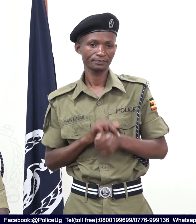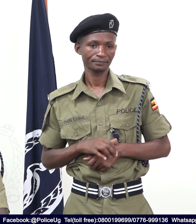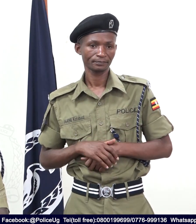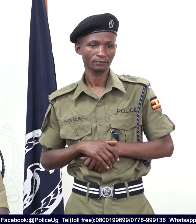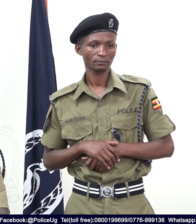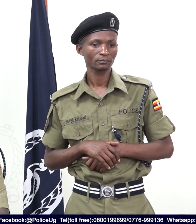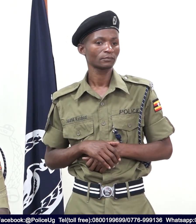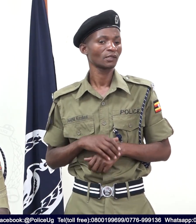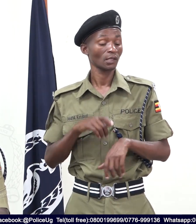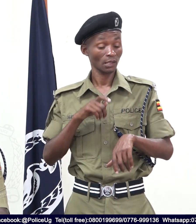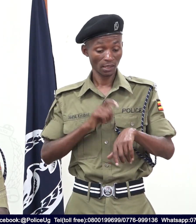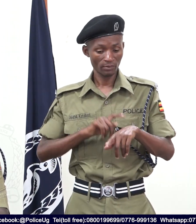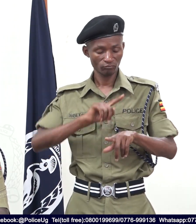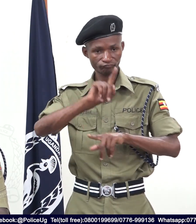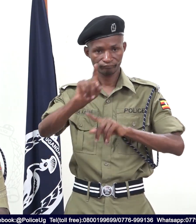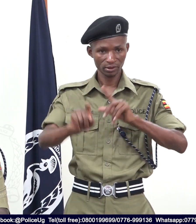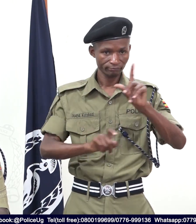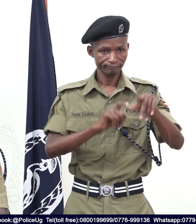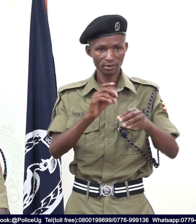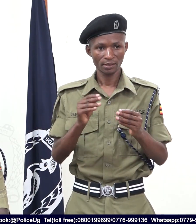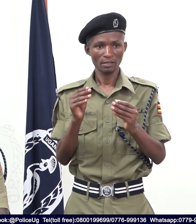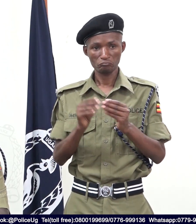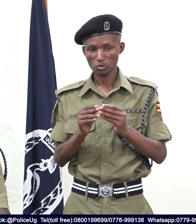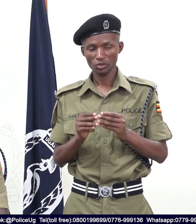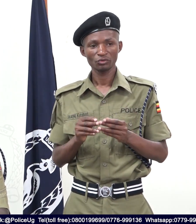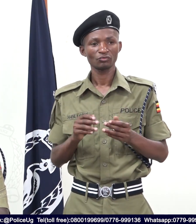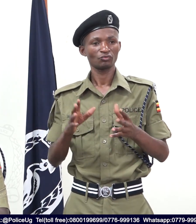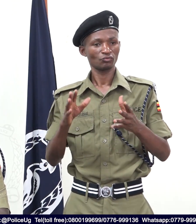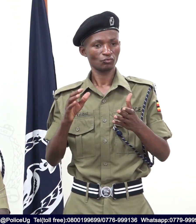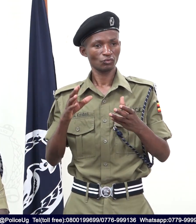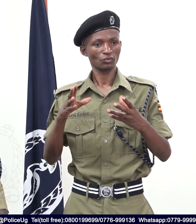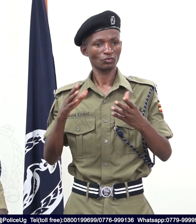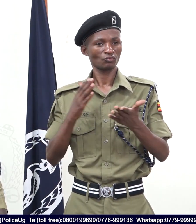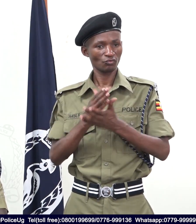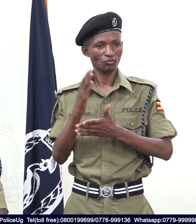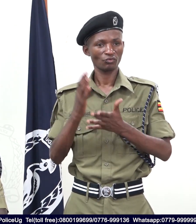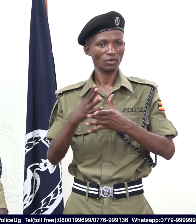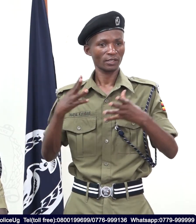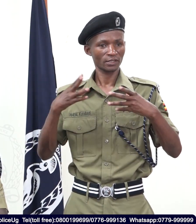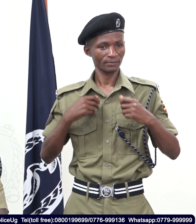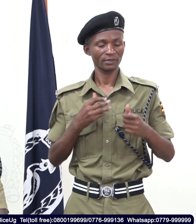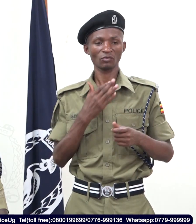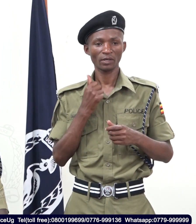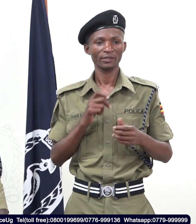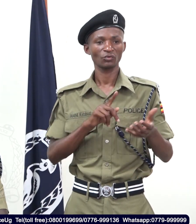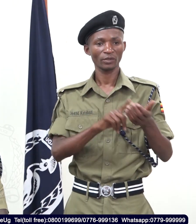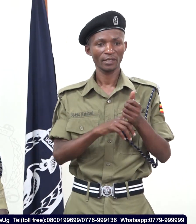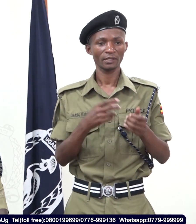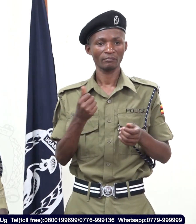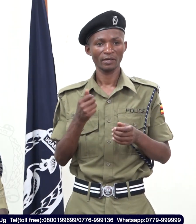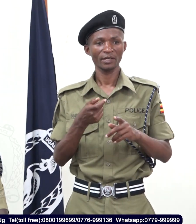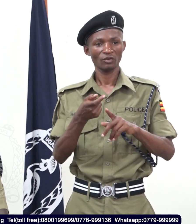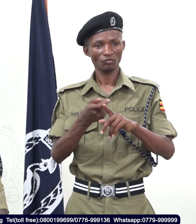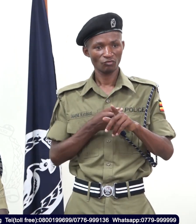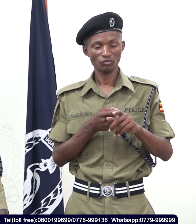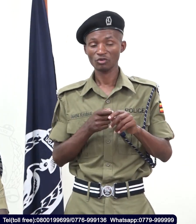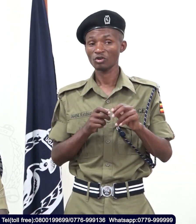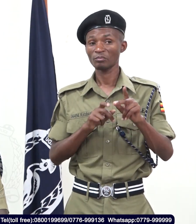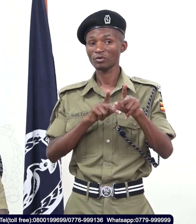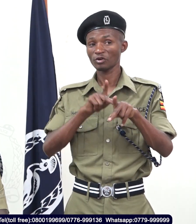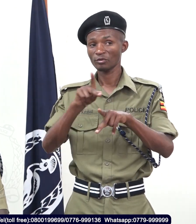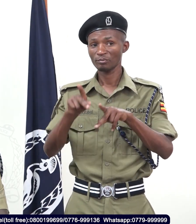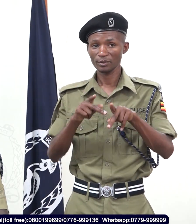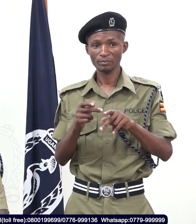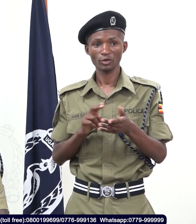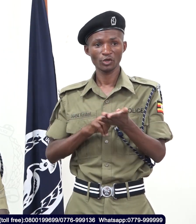Of course, when we interrogated him, he admitted that he wanted to extort money from the victims using the